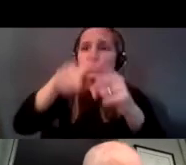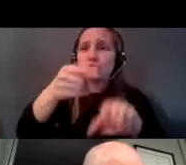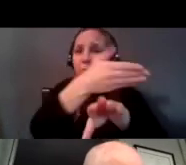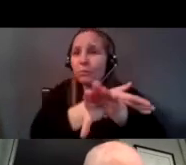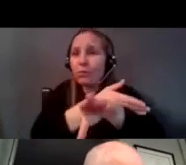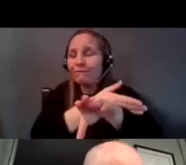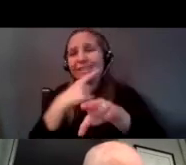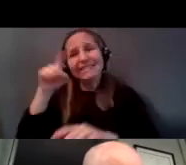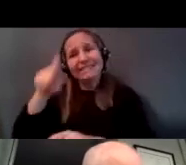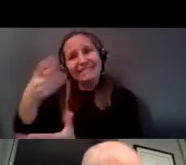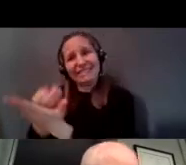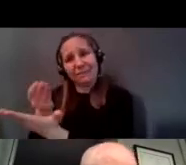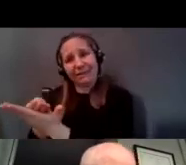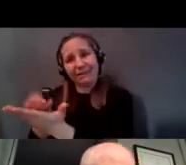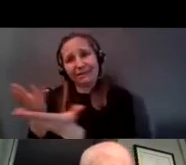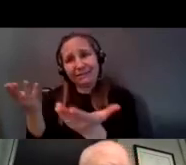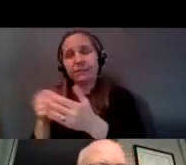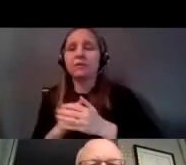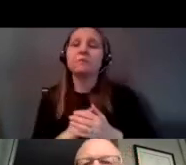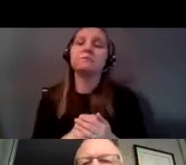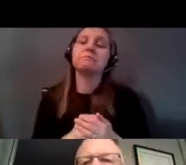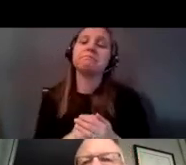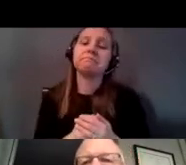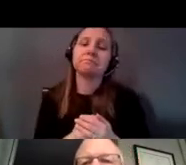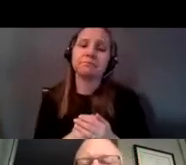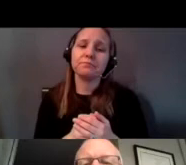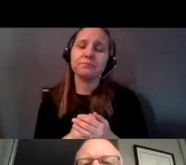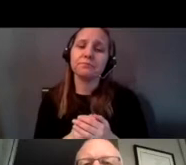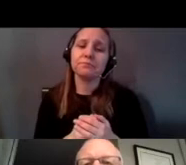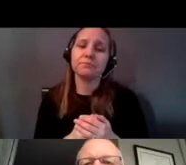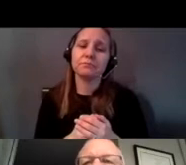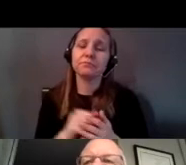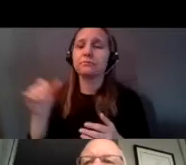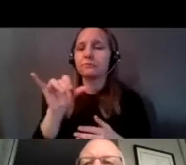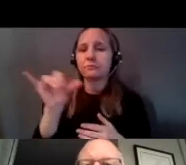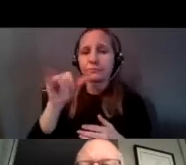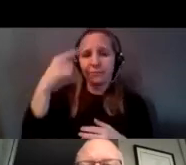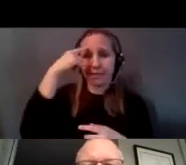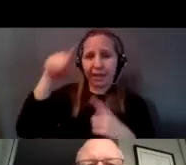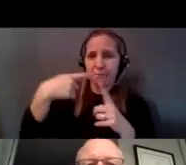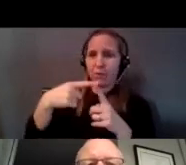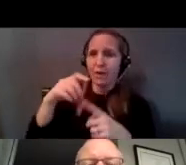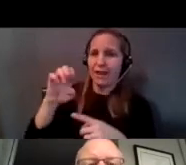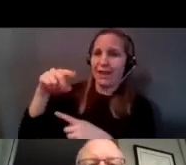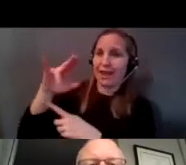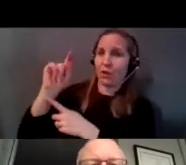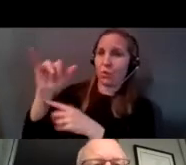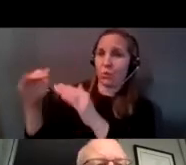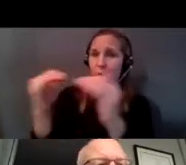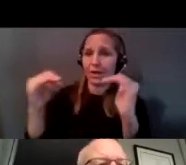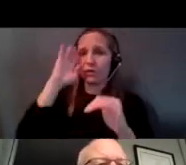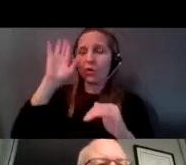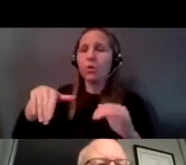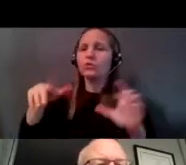those things as well. And I guess finally, again, on the notion of equity, small businesses have been hit really, really